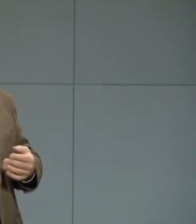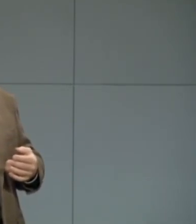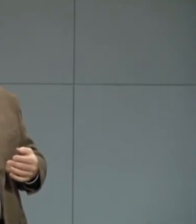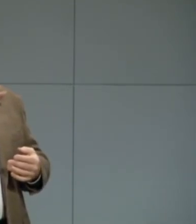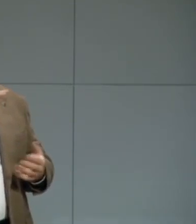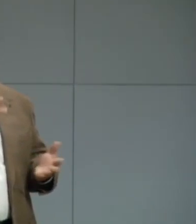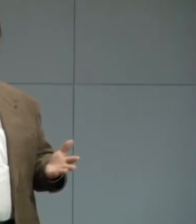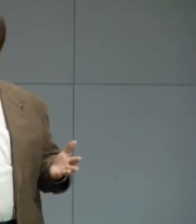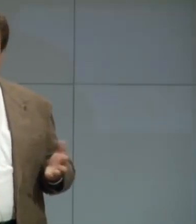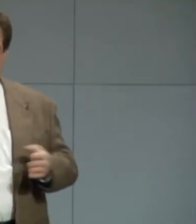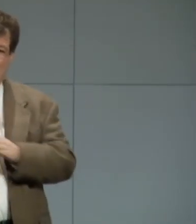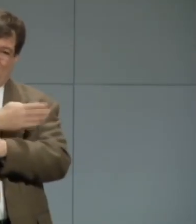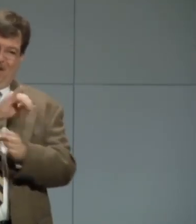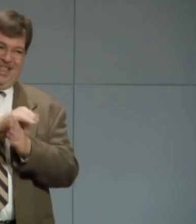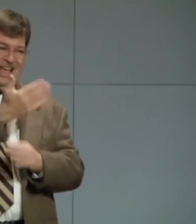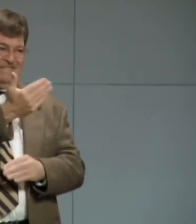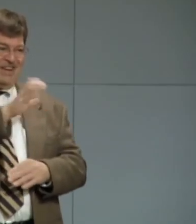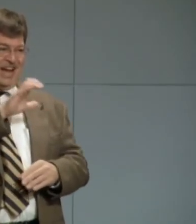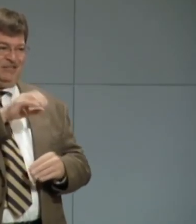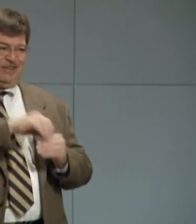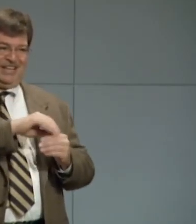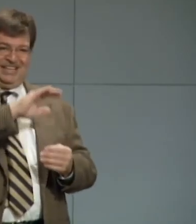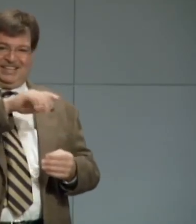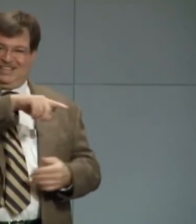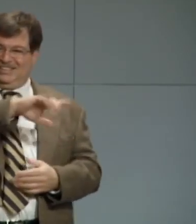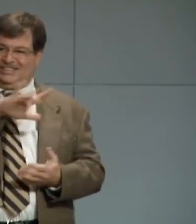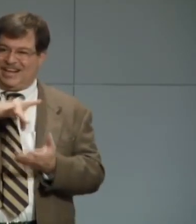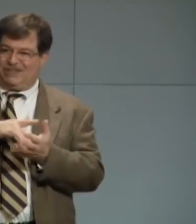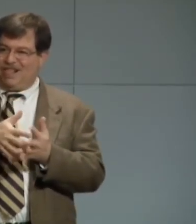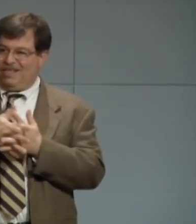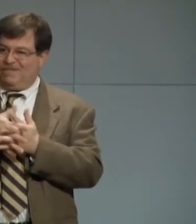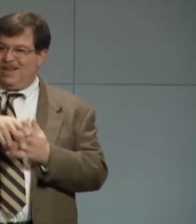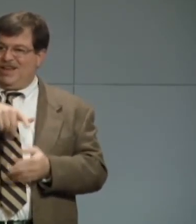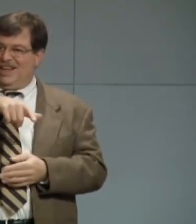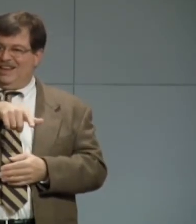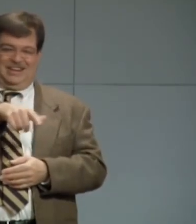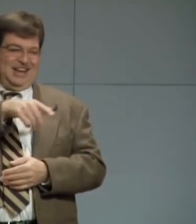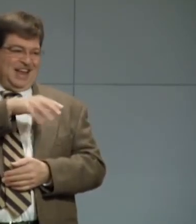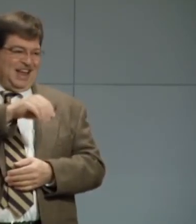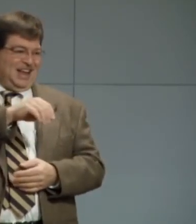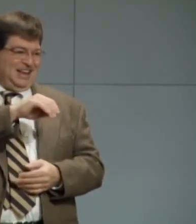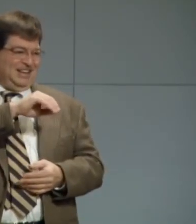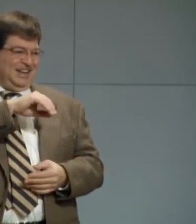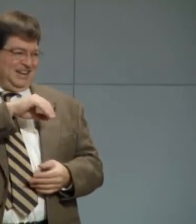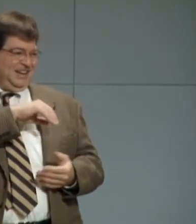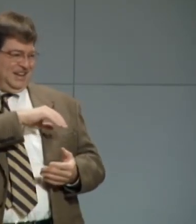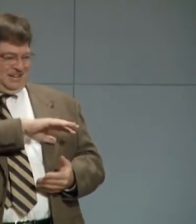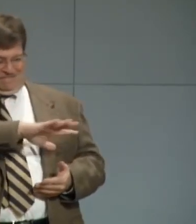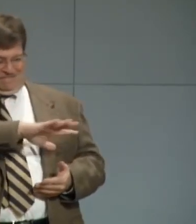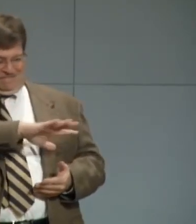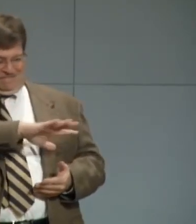ceremony for Clare Center and Gallaudet students who participated in an essay,